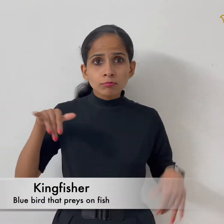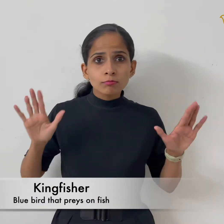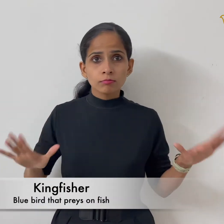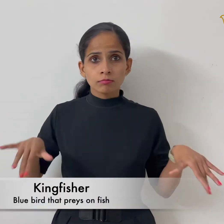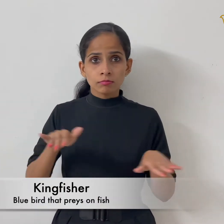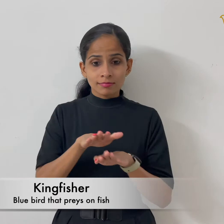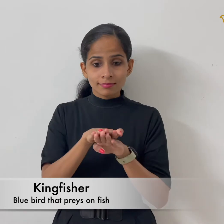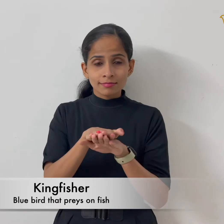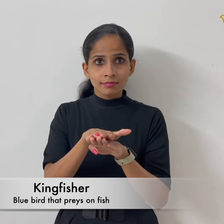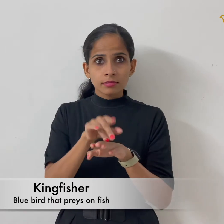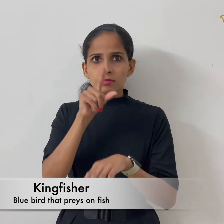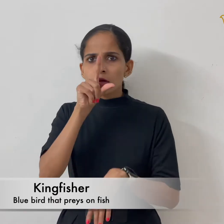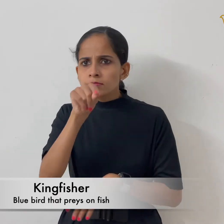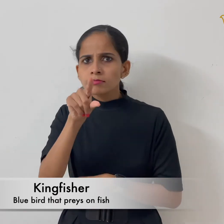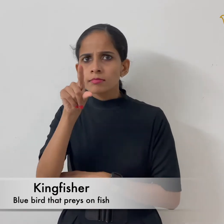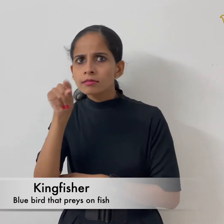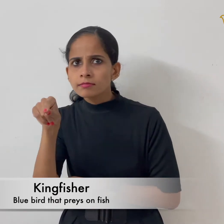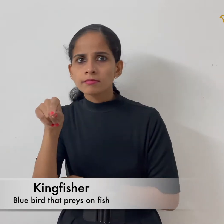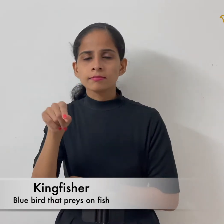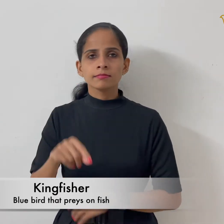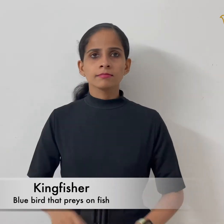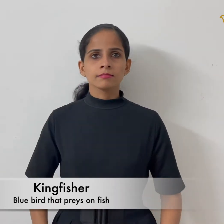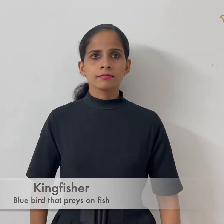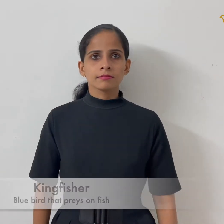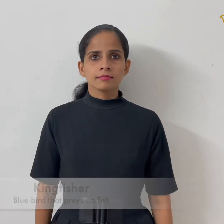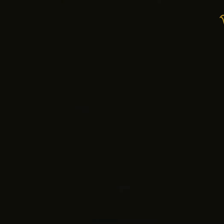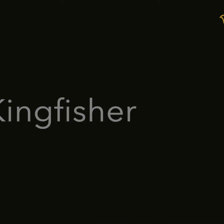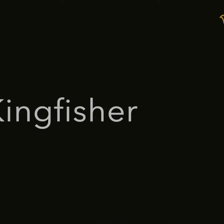Kingfisher, blue bird that preys on fish.